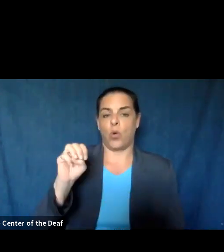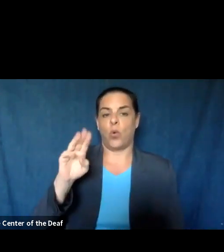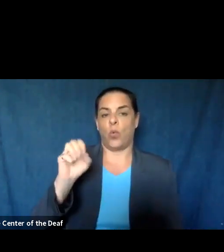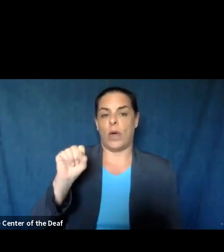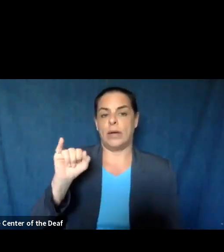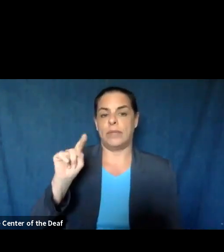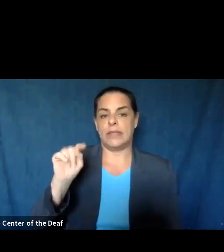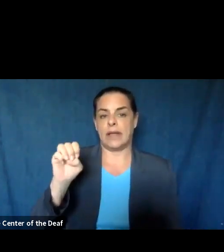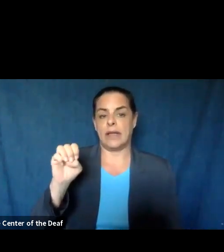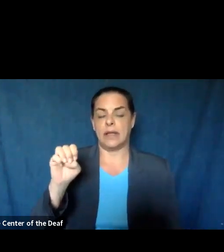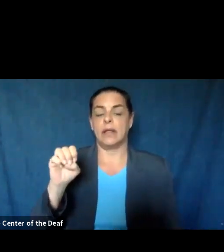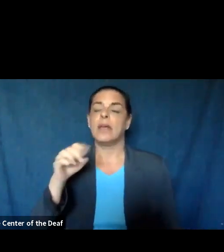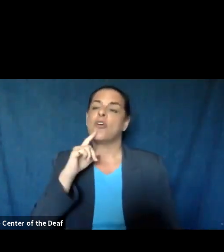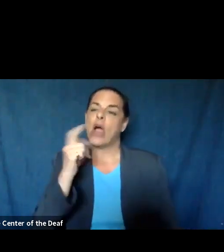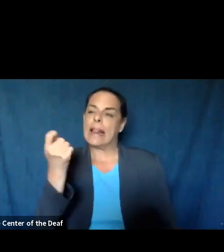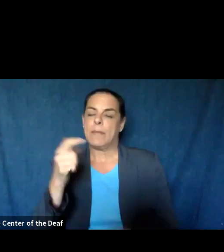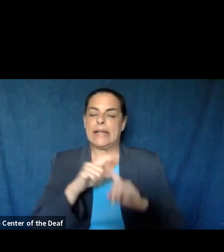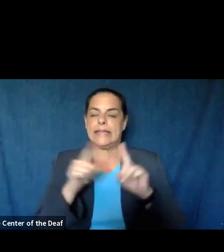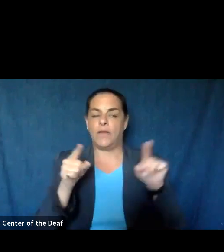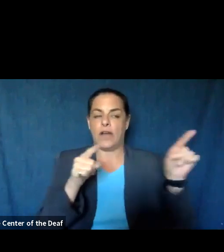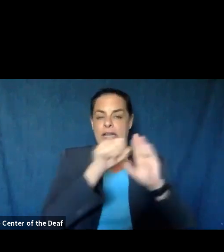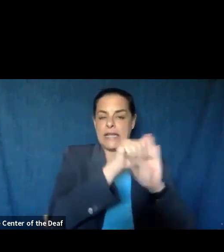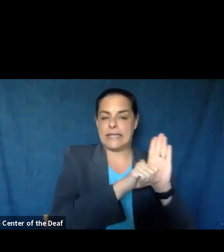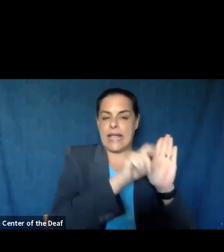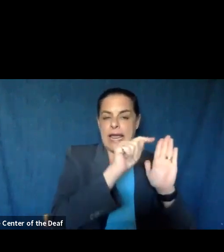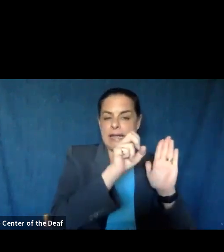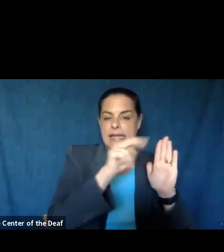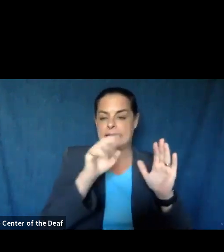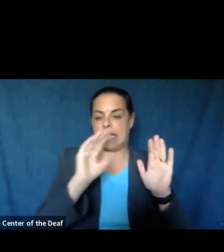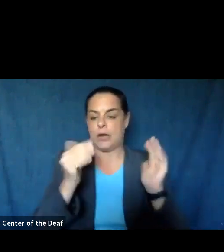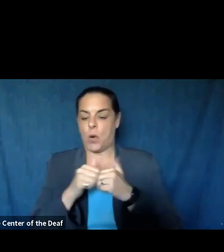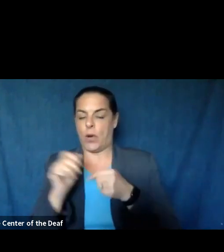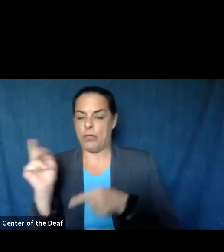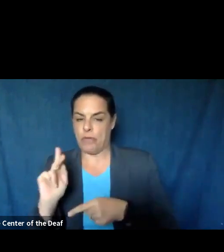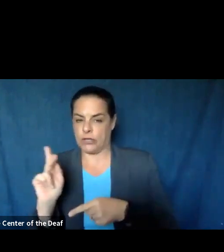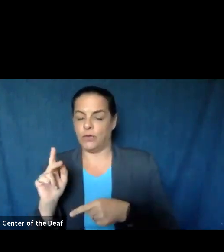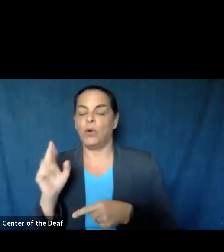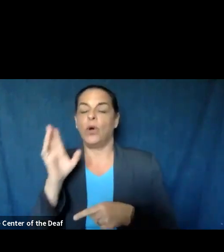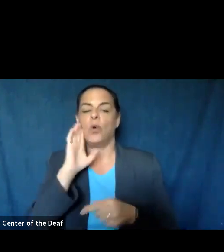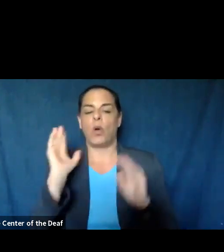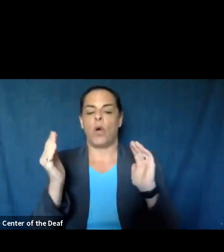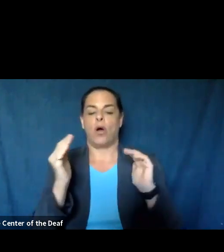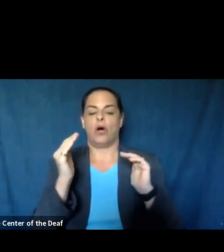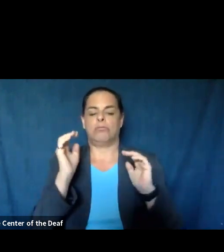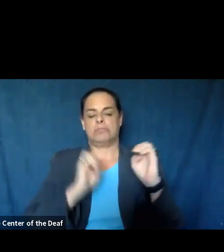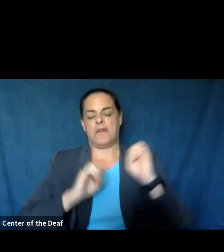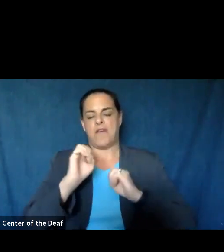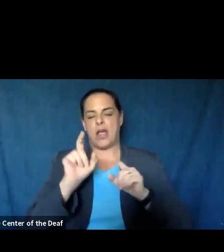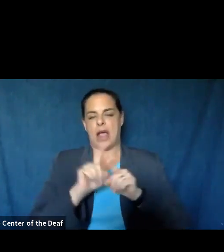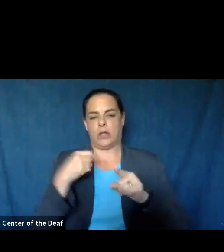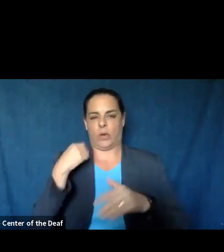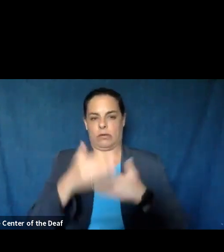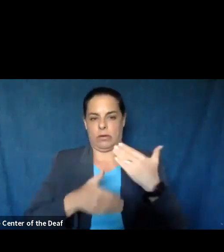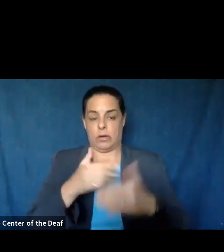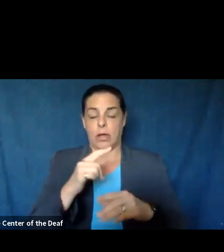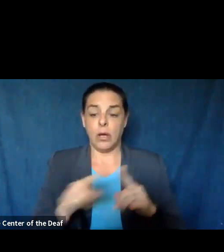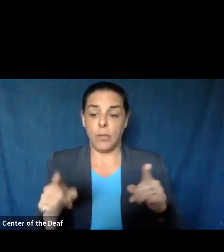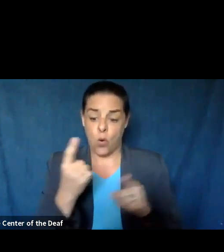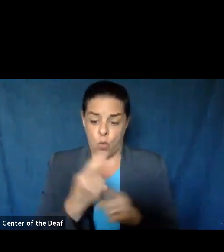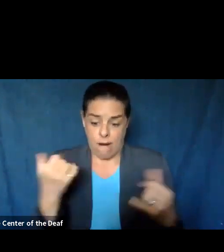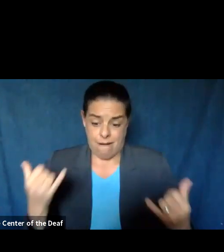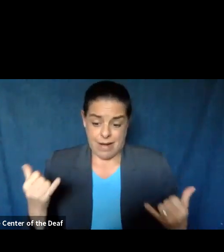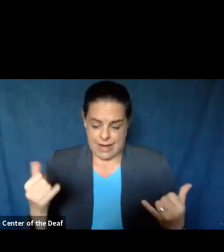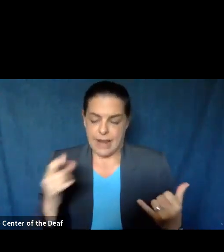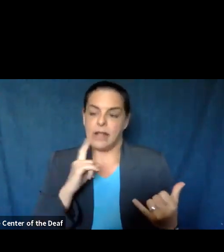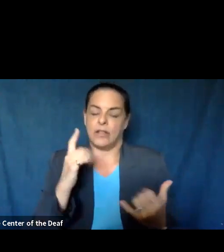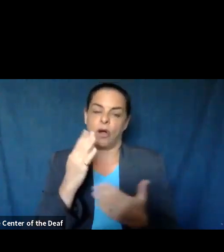into it. There are some slight differences, and so we'll evaluate that as we move forward. But as of right now, there are some differences, and